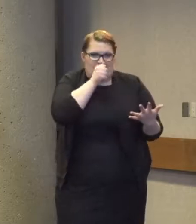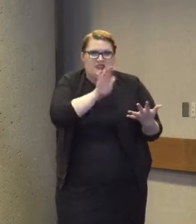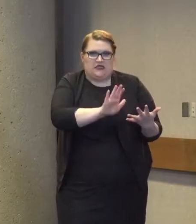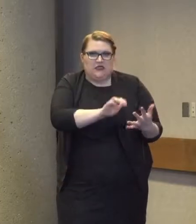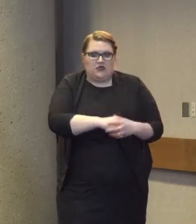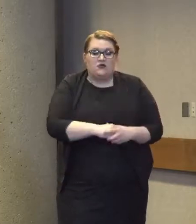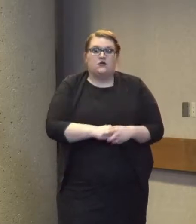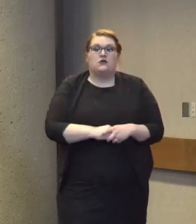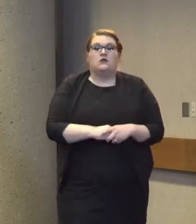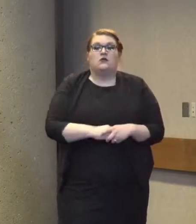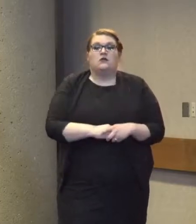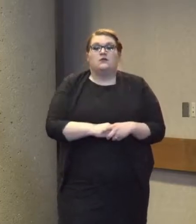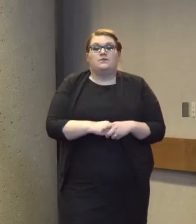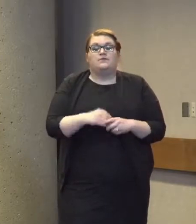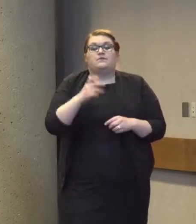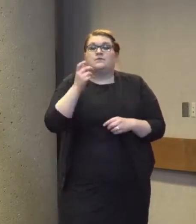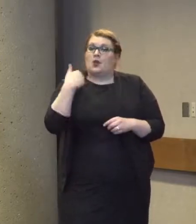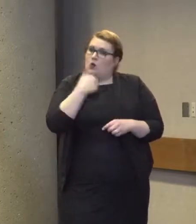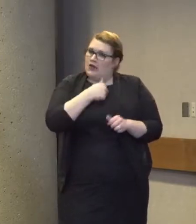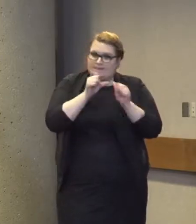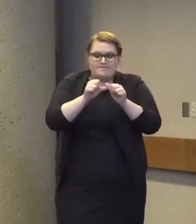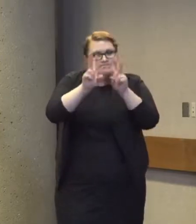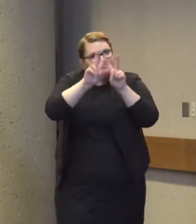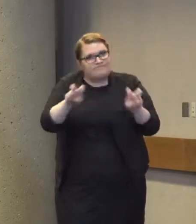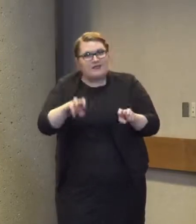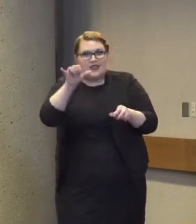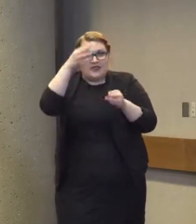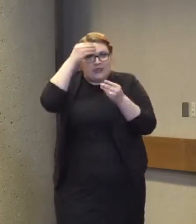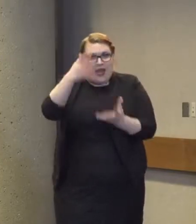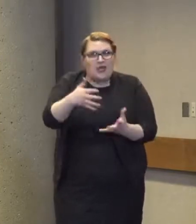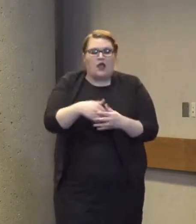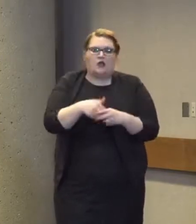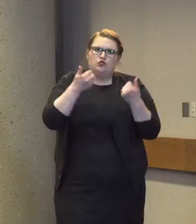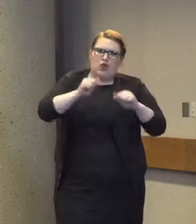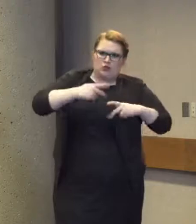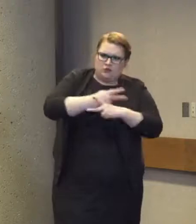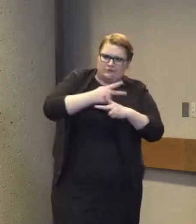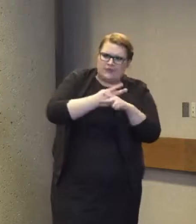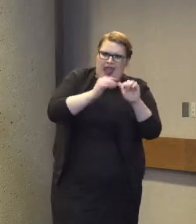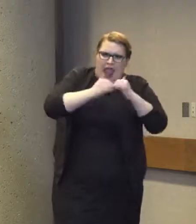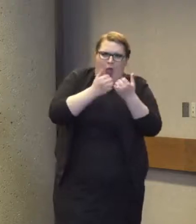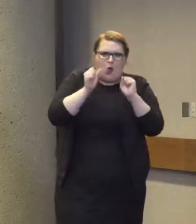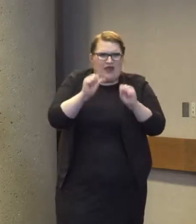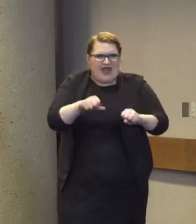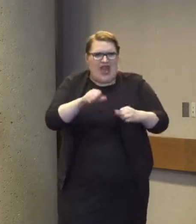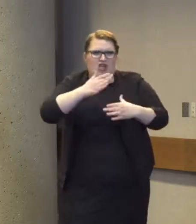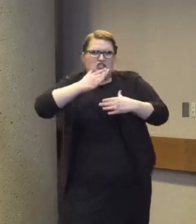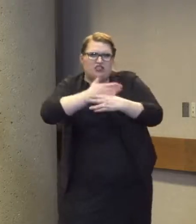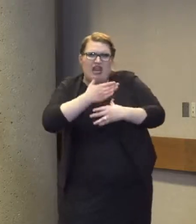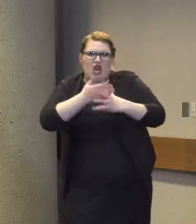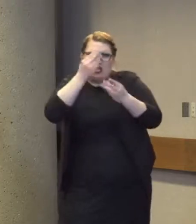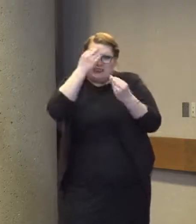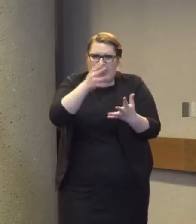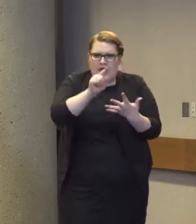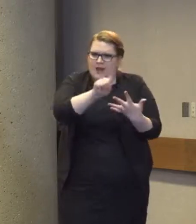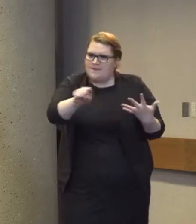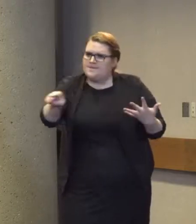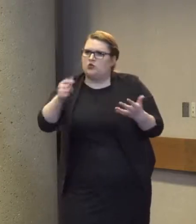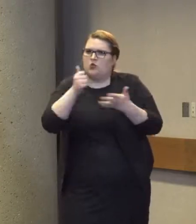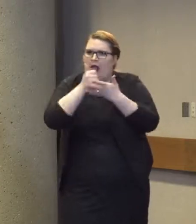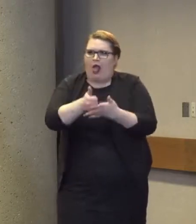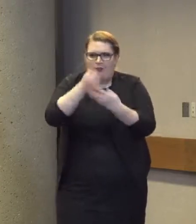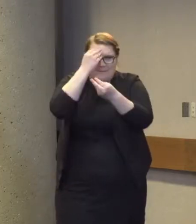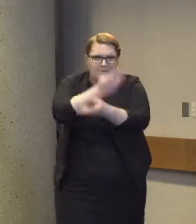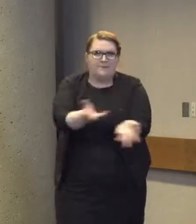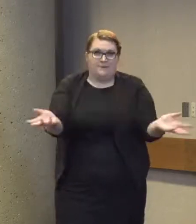disease. Now, we continue to look at the data and look at ways that we can share data, again, to help inform the public. When